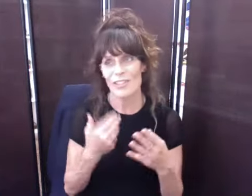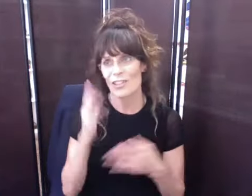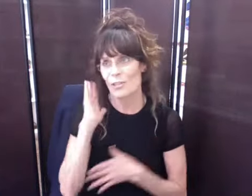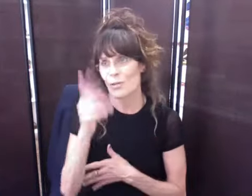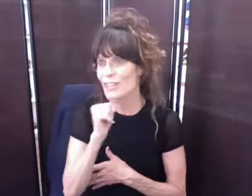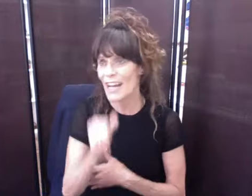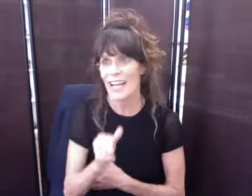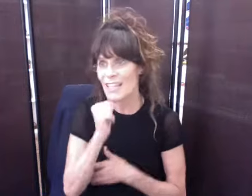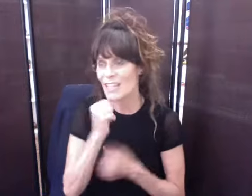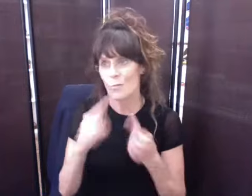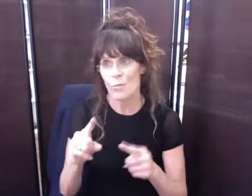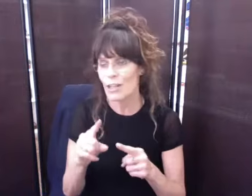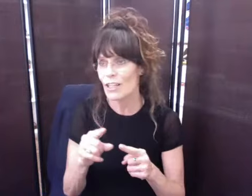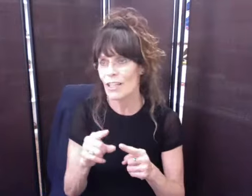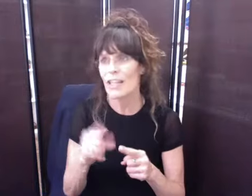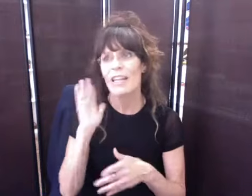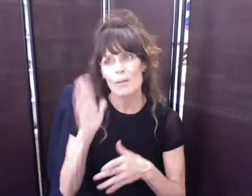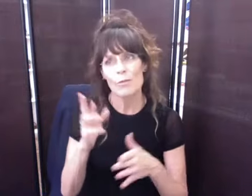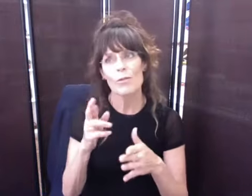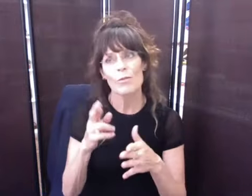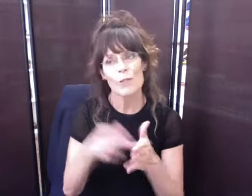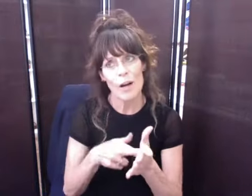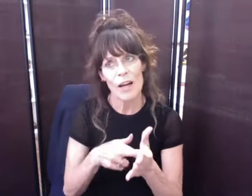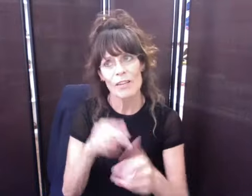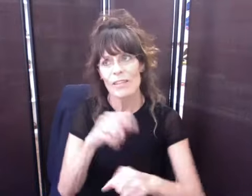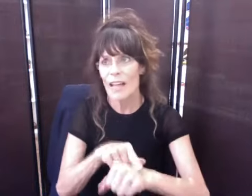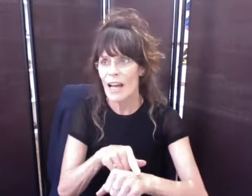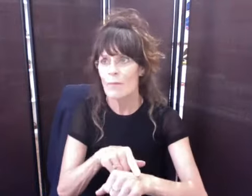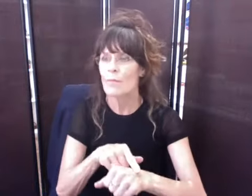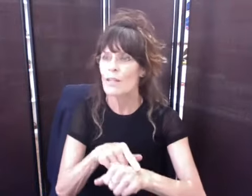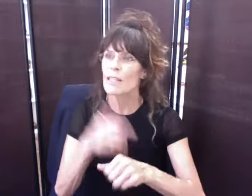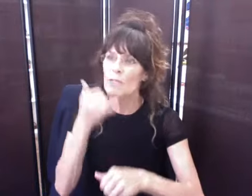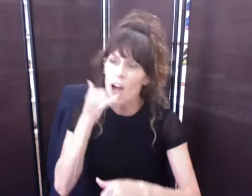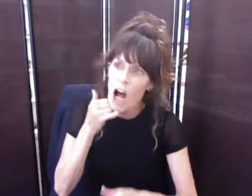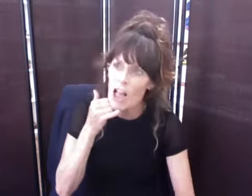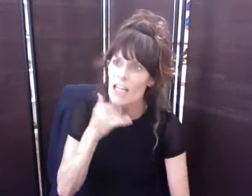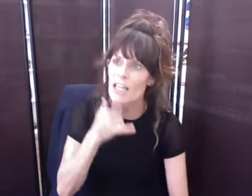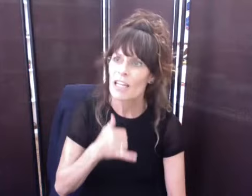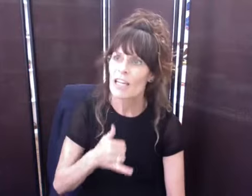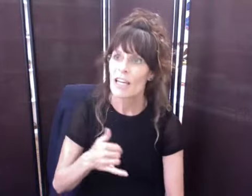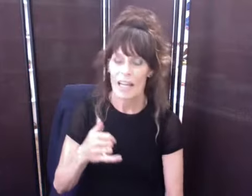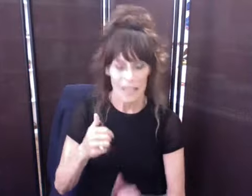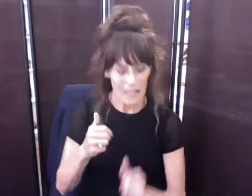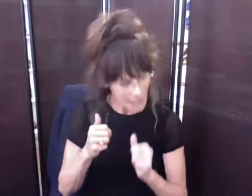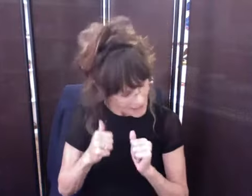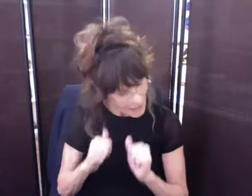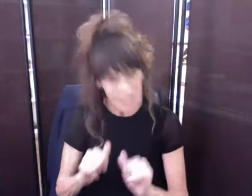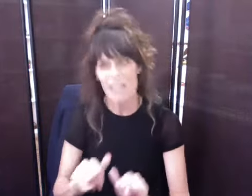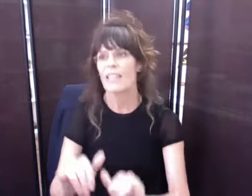that works. It's going to take time, but just keep calling. And I did that. I started calling my mom every